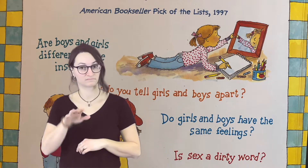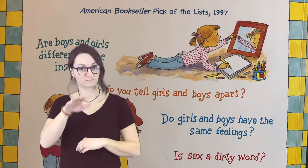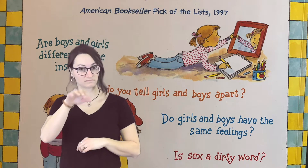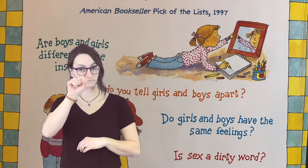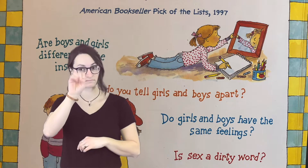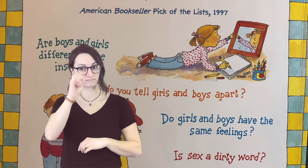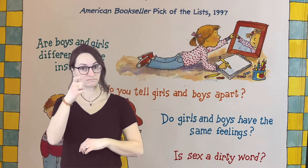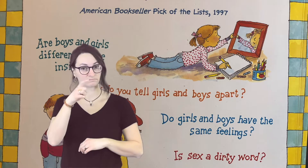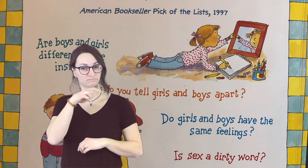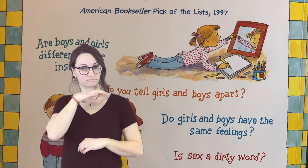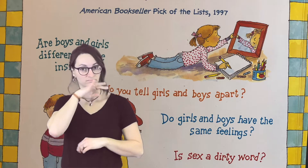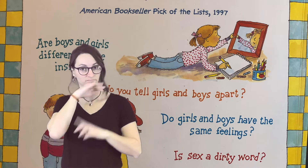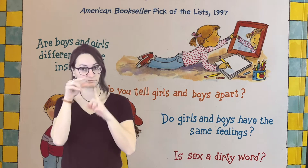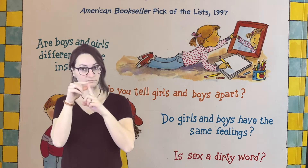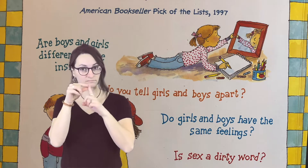Is sex a dirty word?